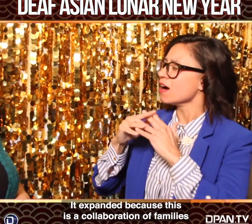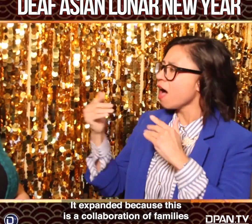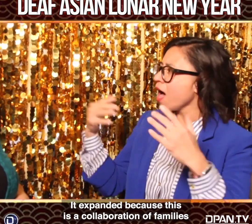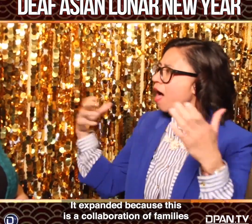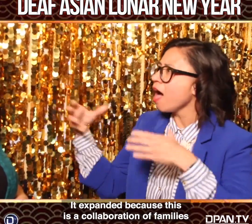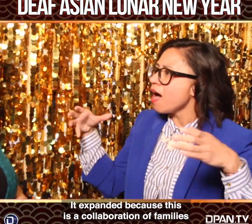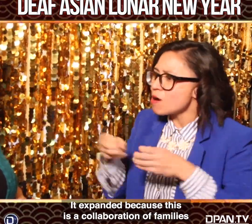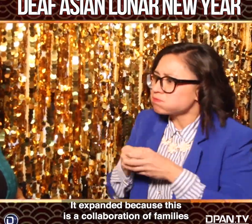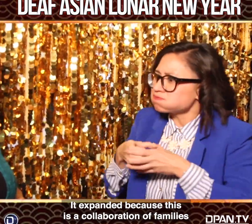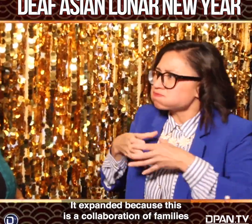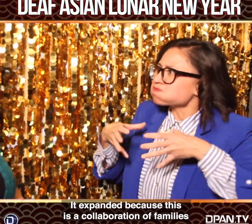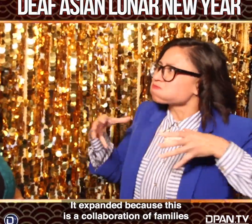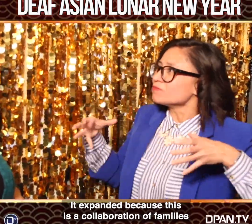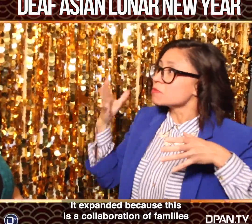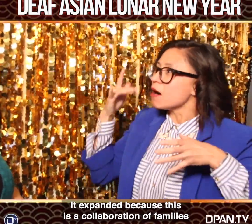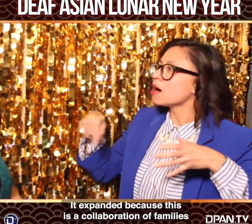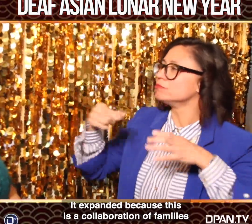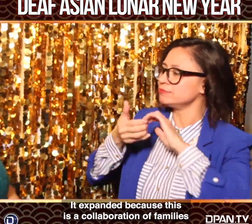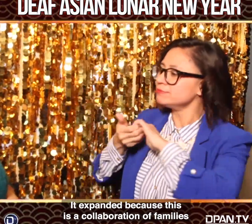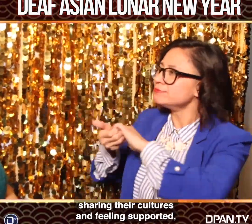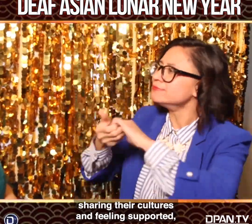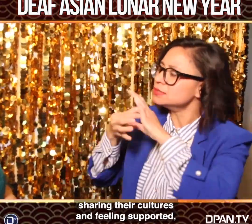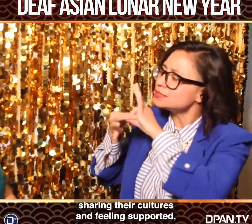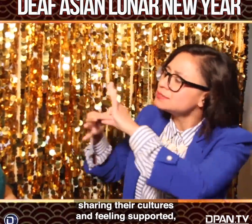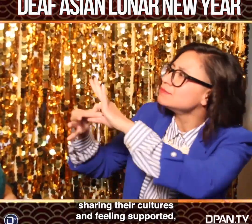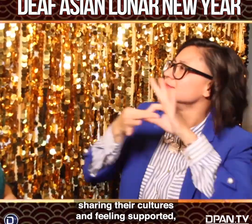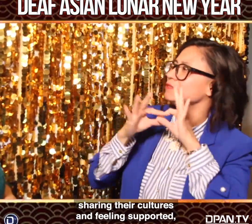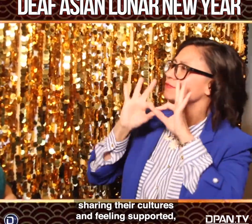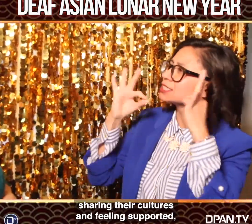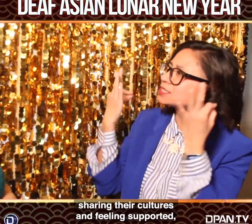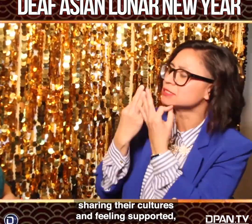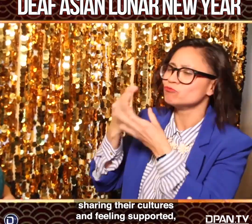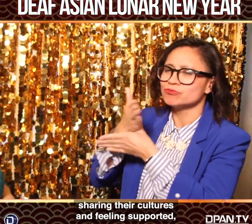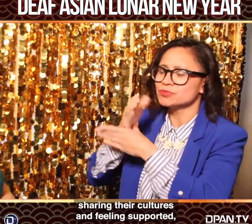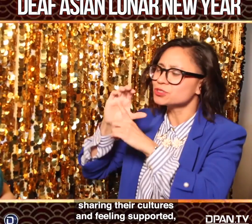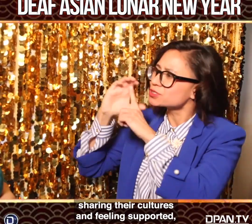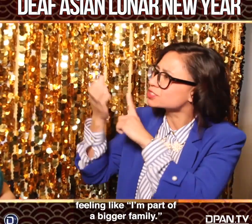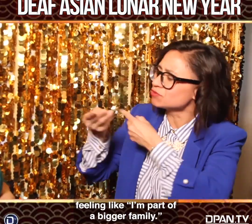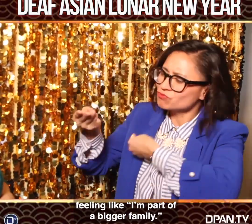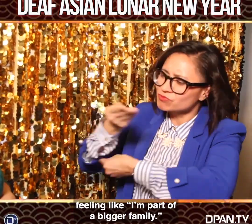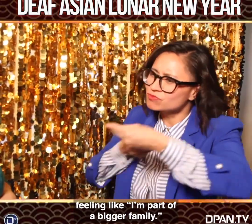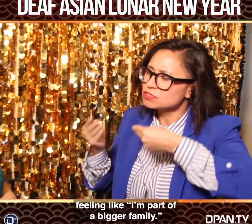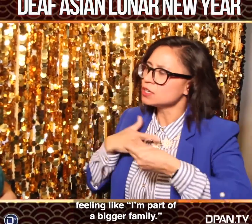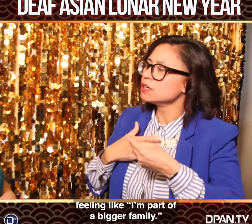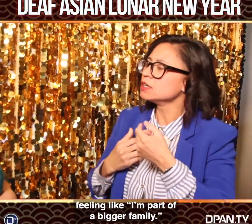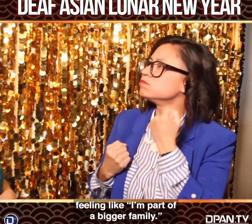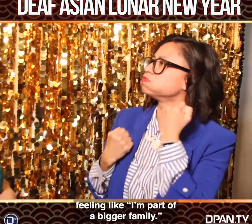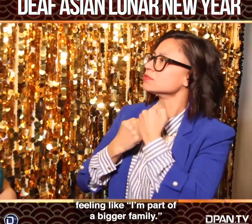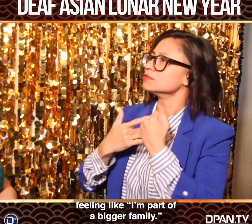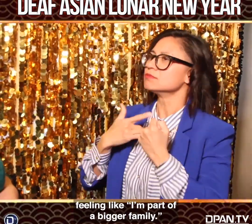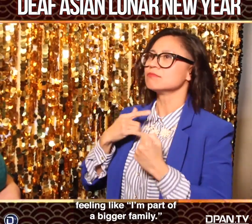expanded because this is a collaboration of families sharing their cultures and feeling supported, feeling like I'm part of a bigger